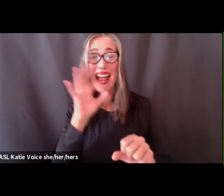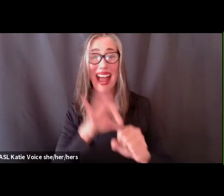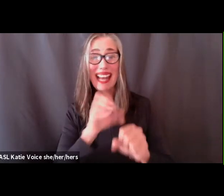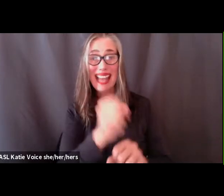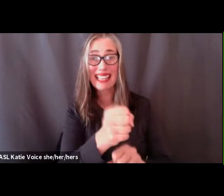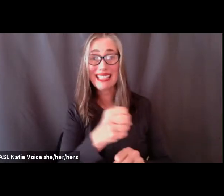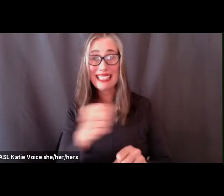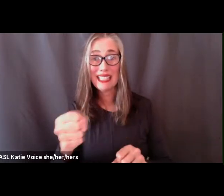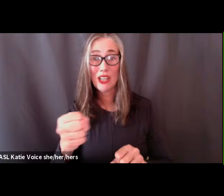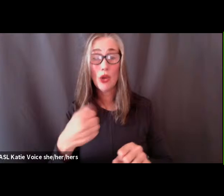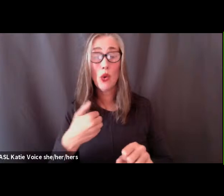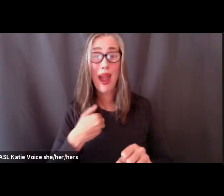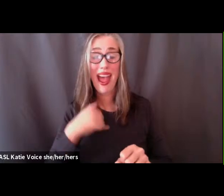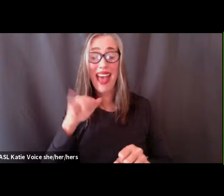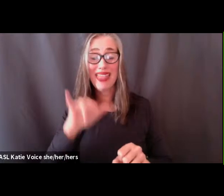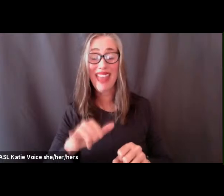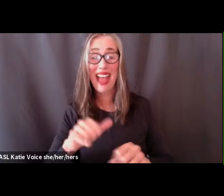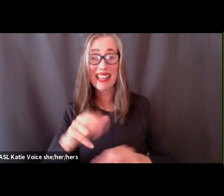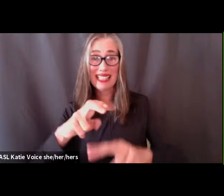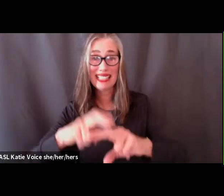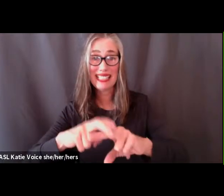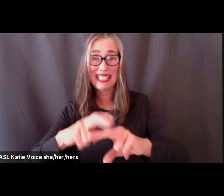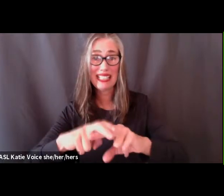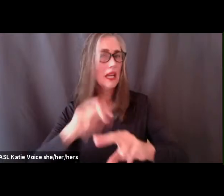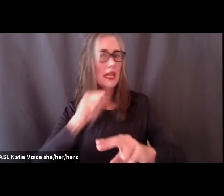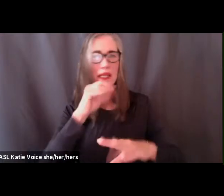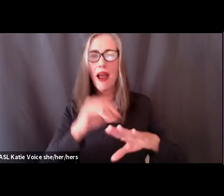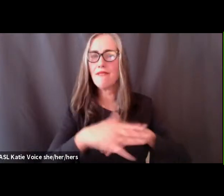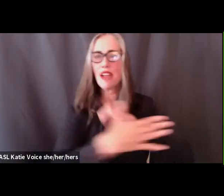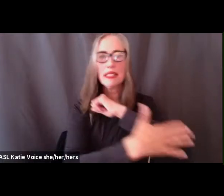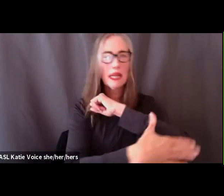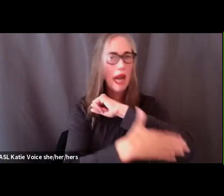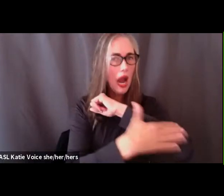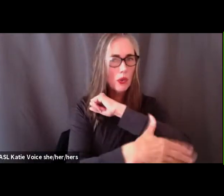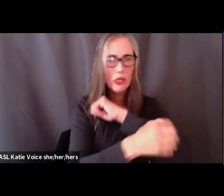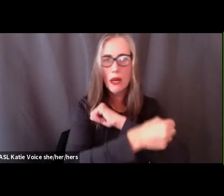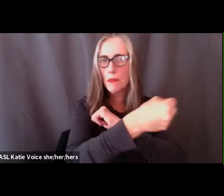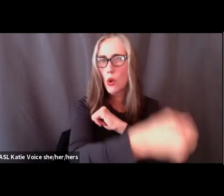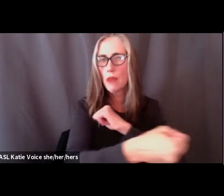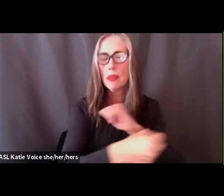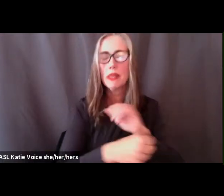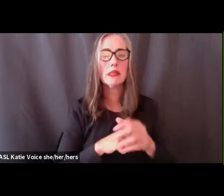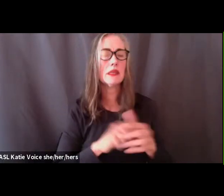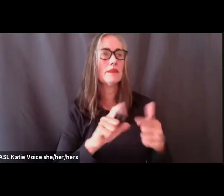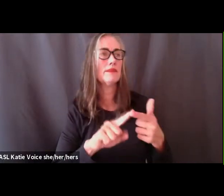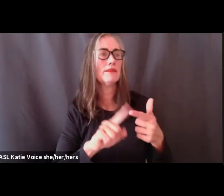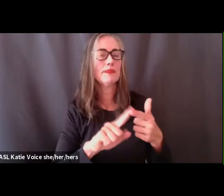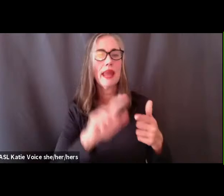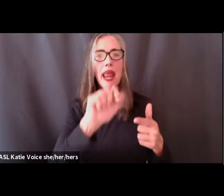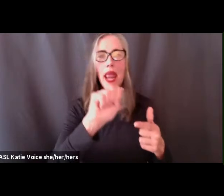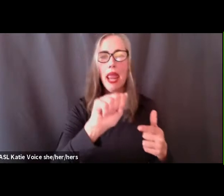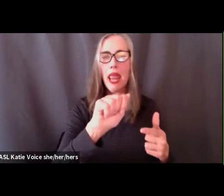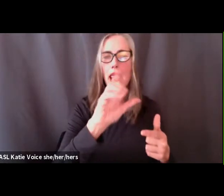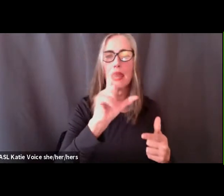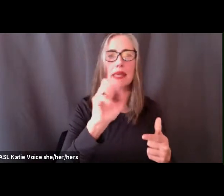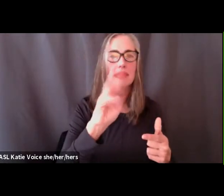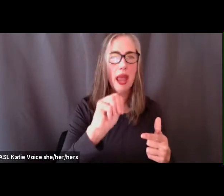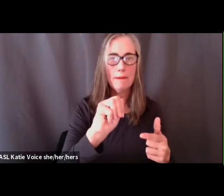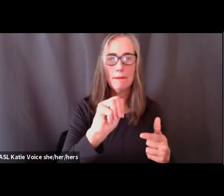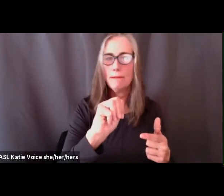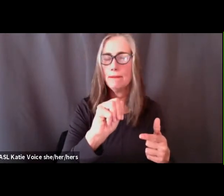our bylaws. They do not affect county committee appointments. They do not affect ADEM or ADEM